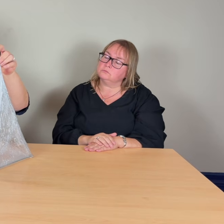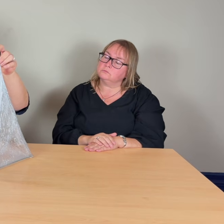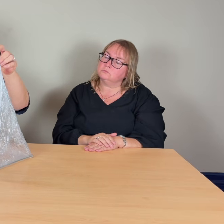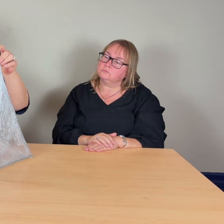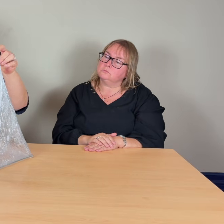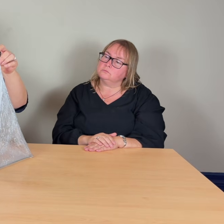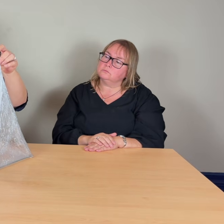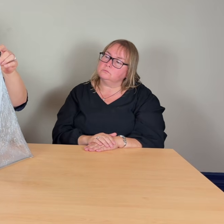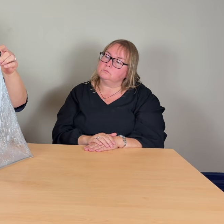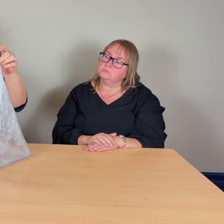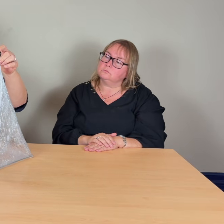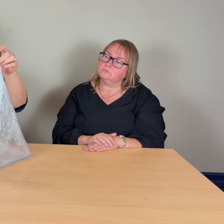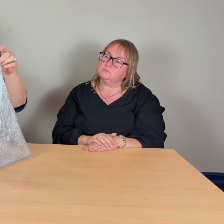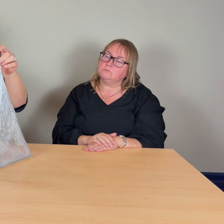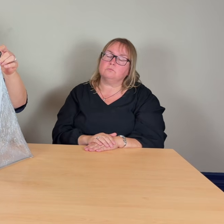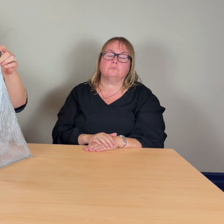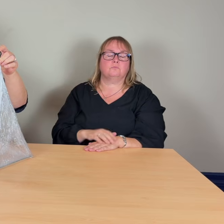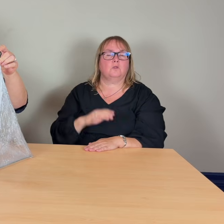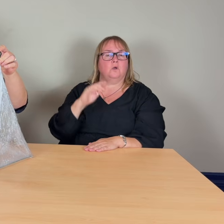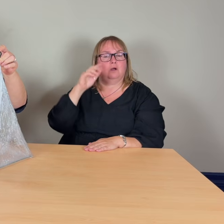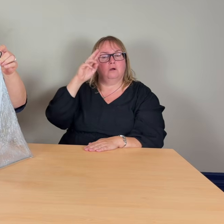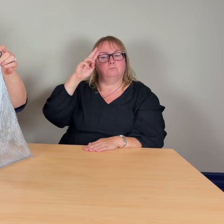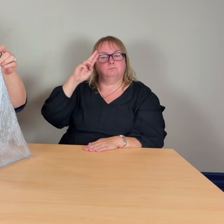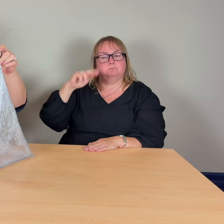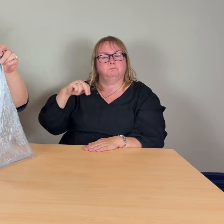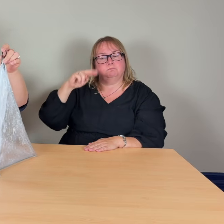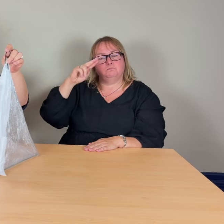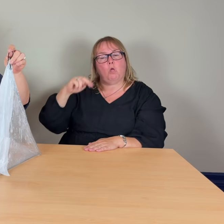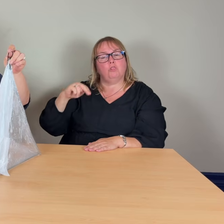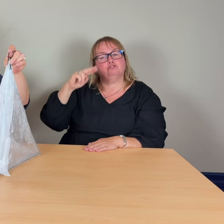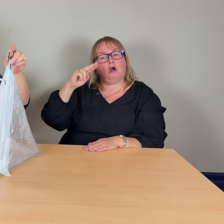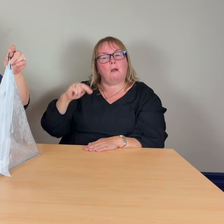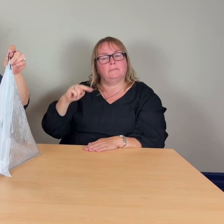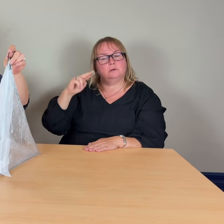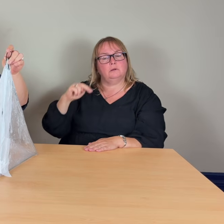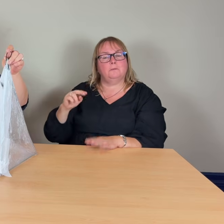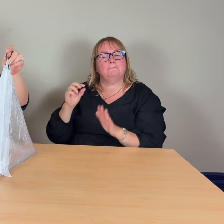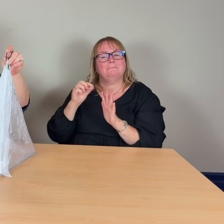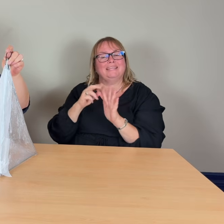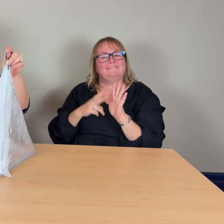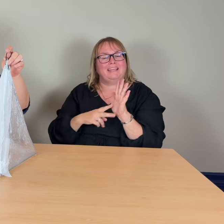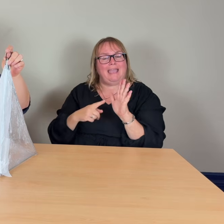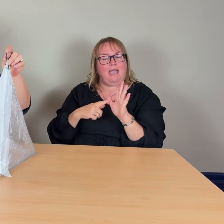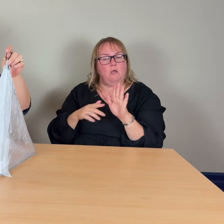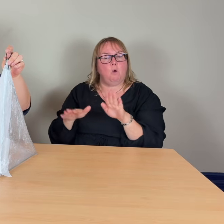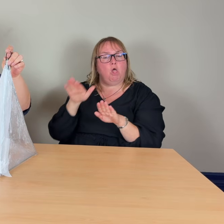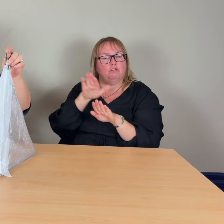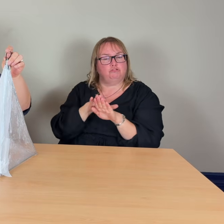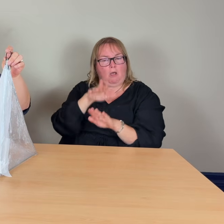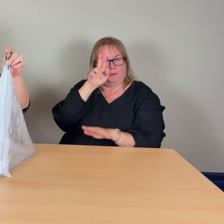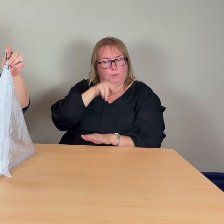over the top, you're just going to put a layer of the PVA glue,